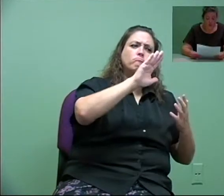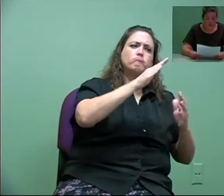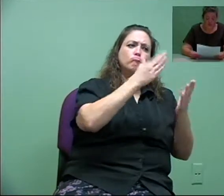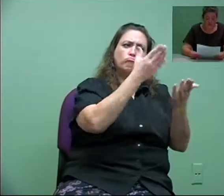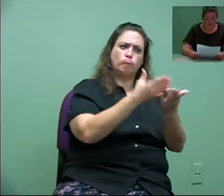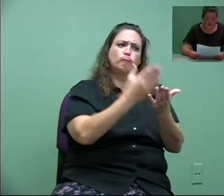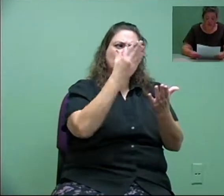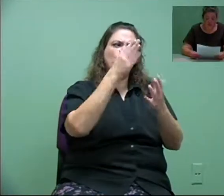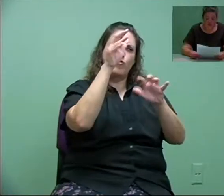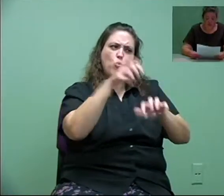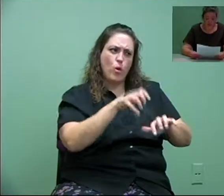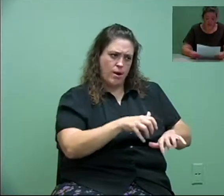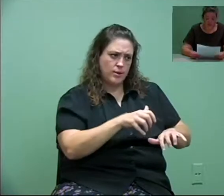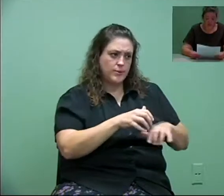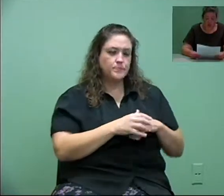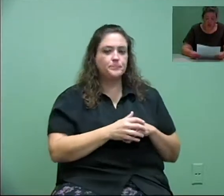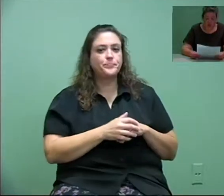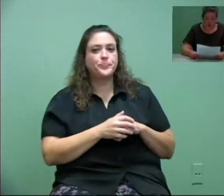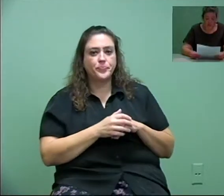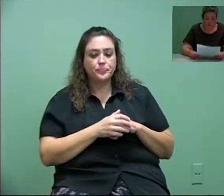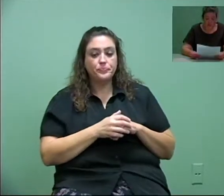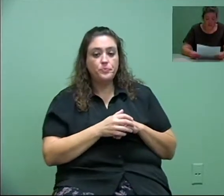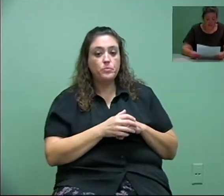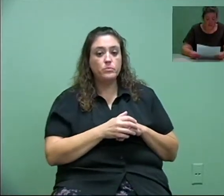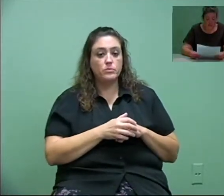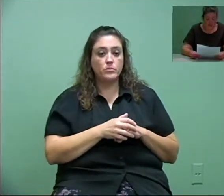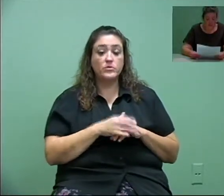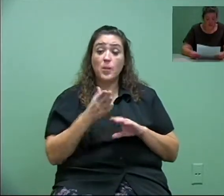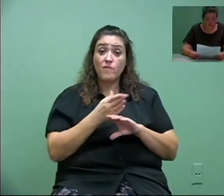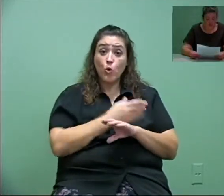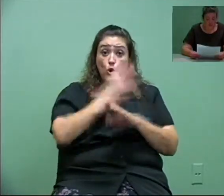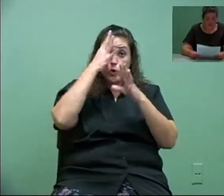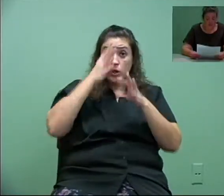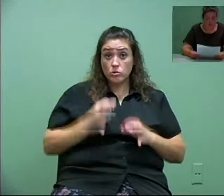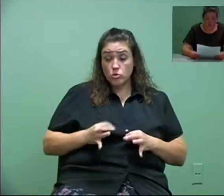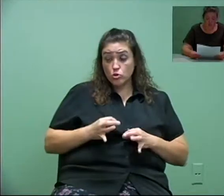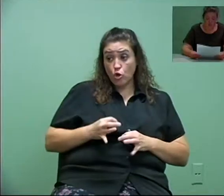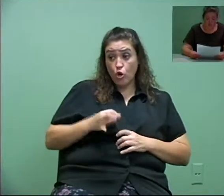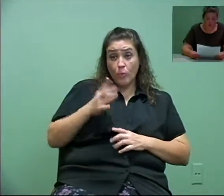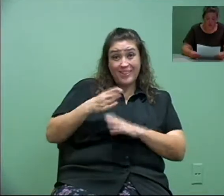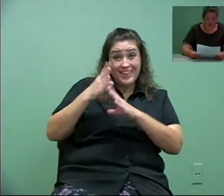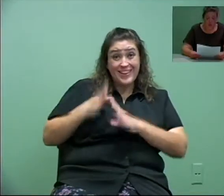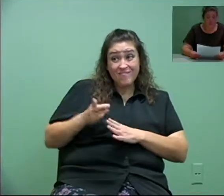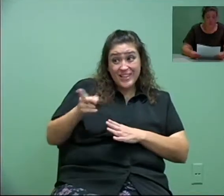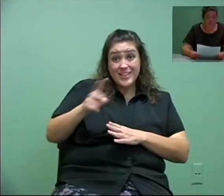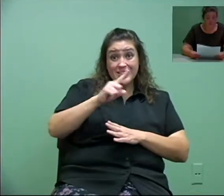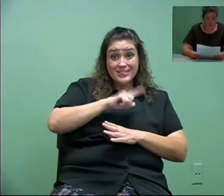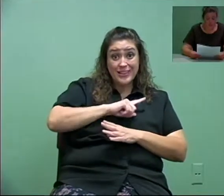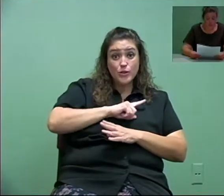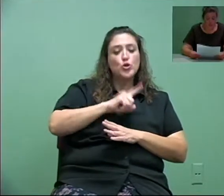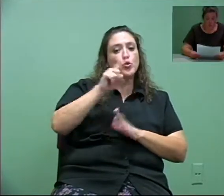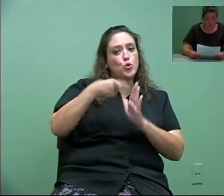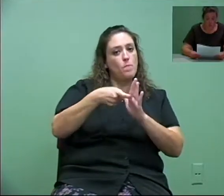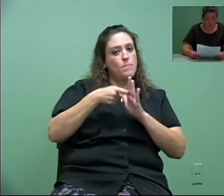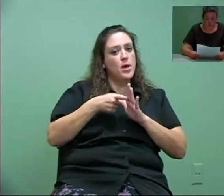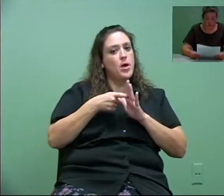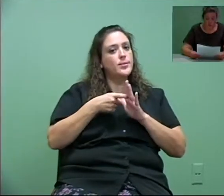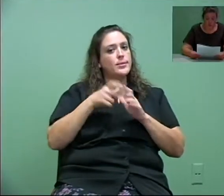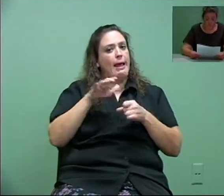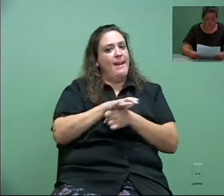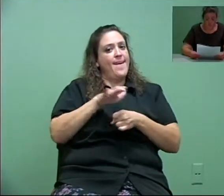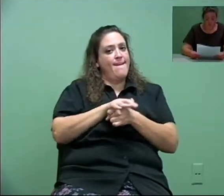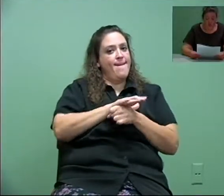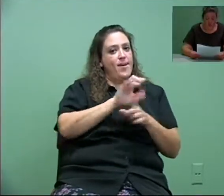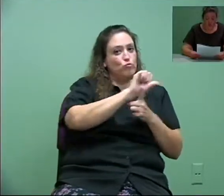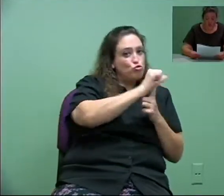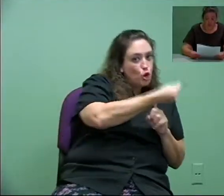Before you can find the defendant guilty of any charge, there must be enough evidence, direct, circumstantial, or some